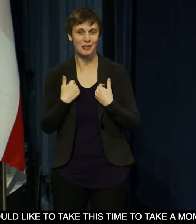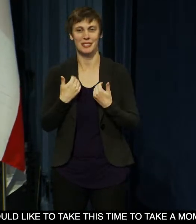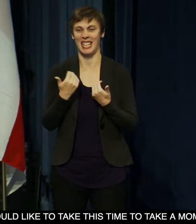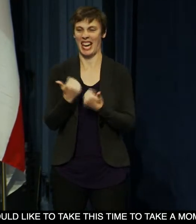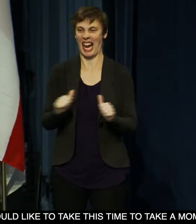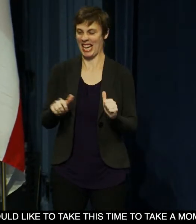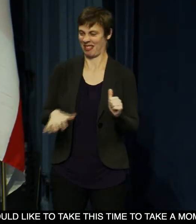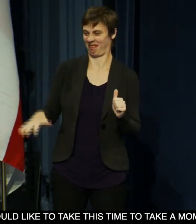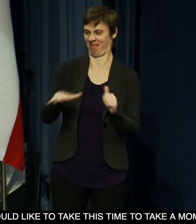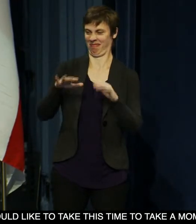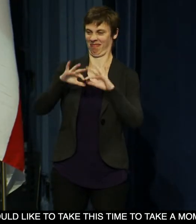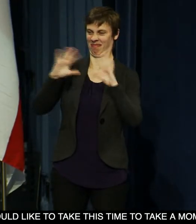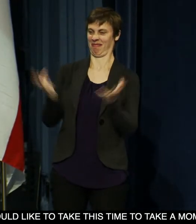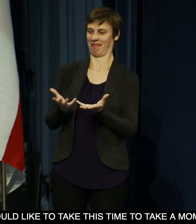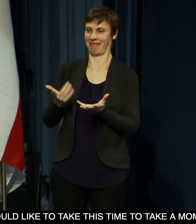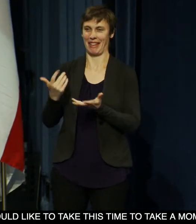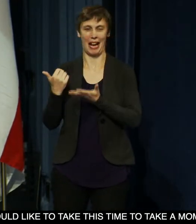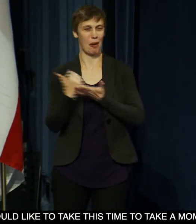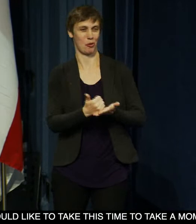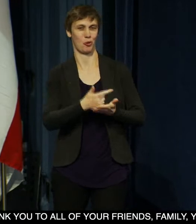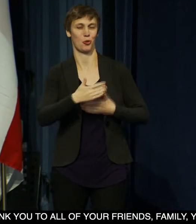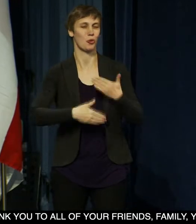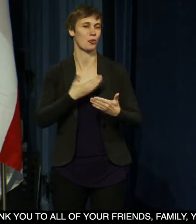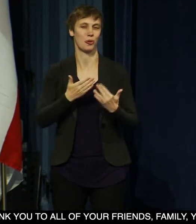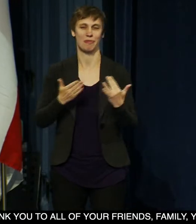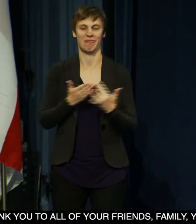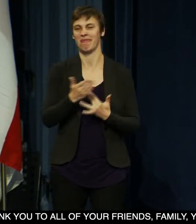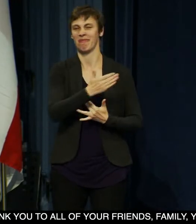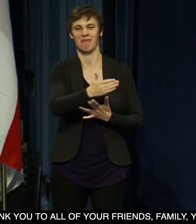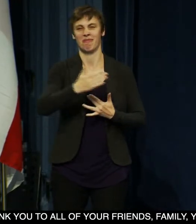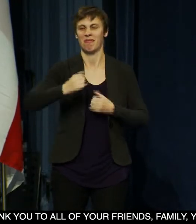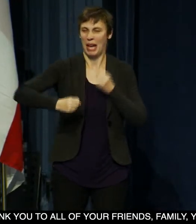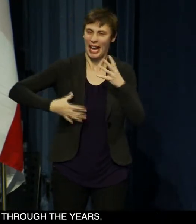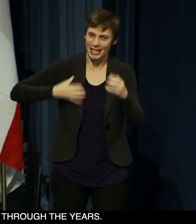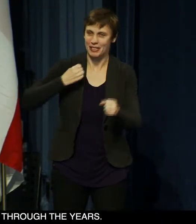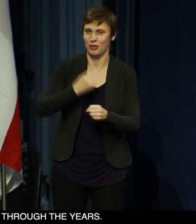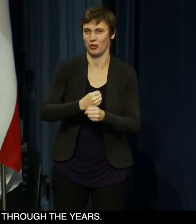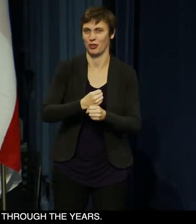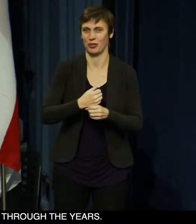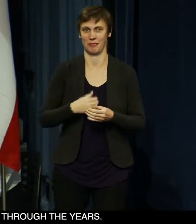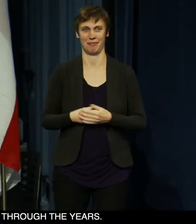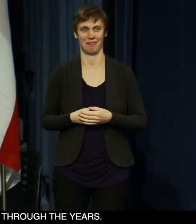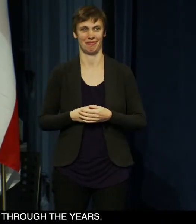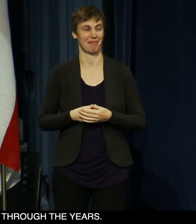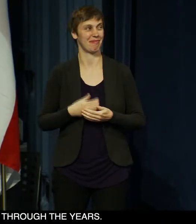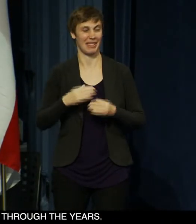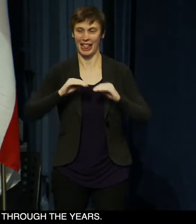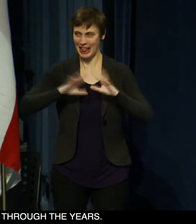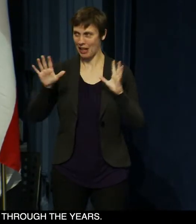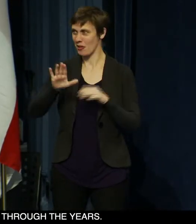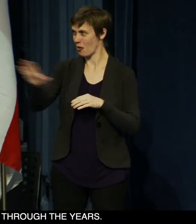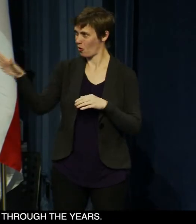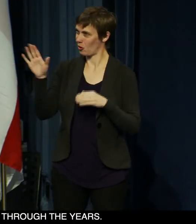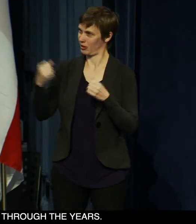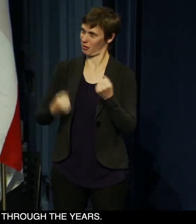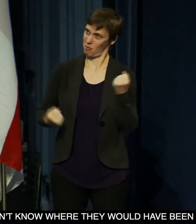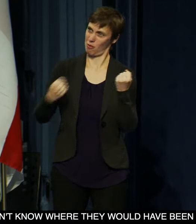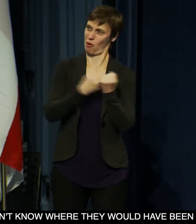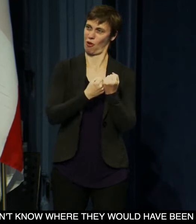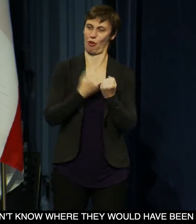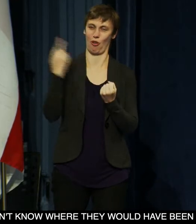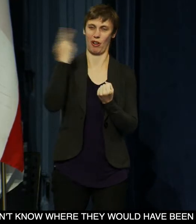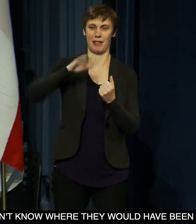years. I don't know where they would have been without you. Your support has certainly made a difference.